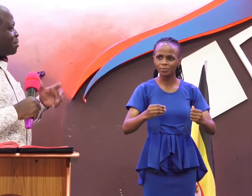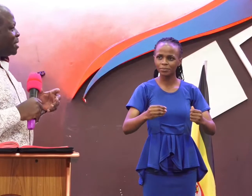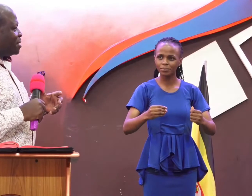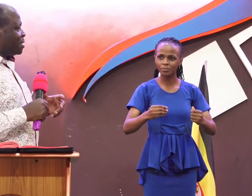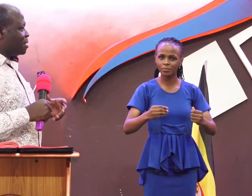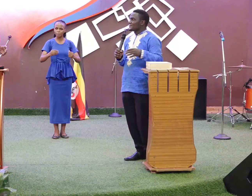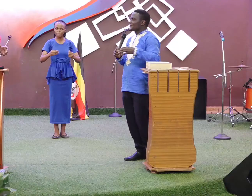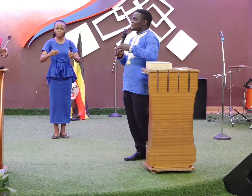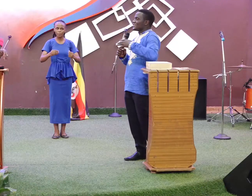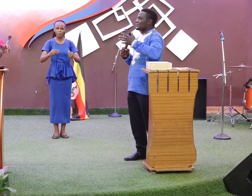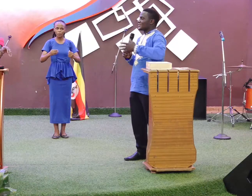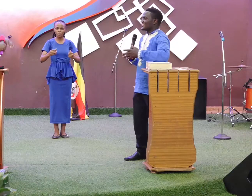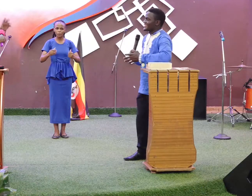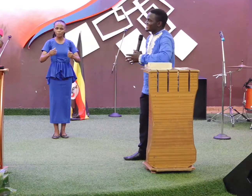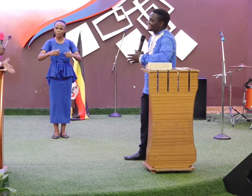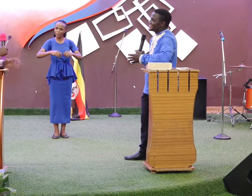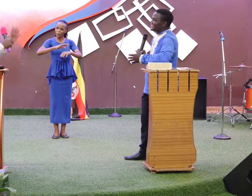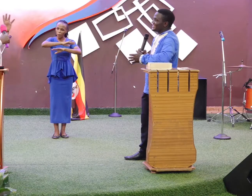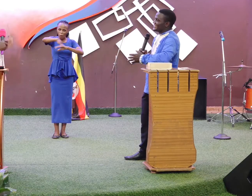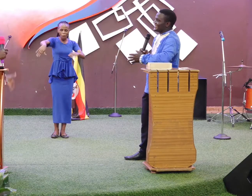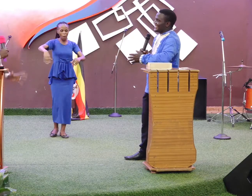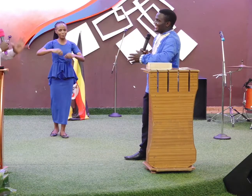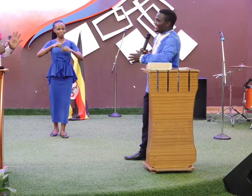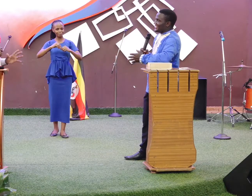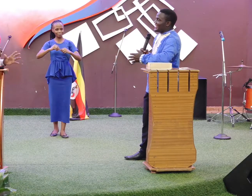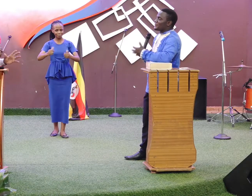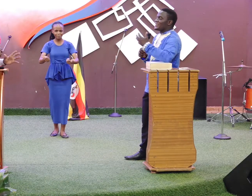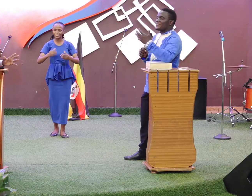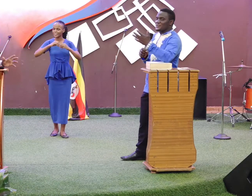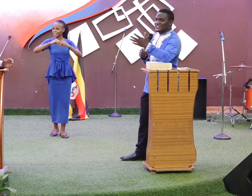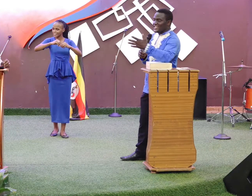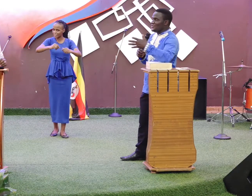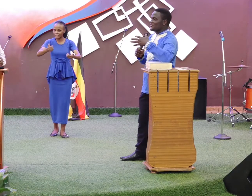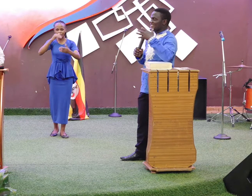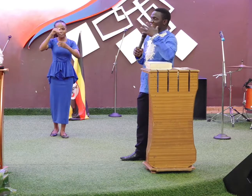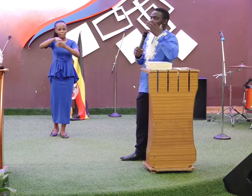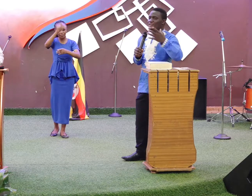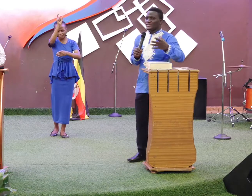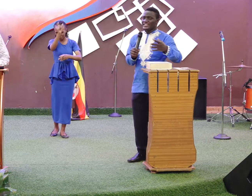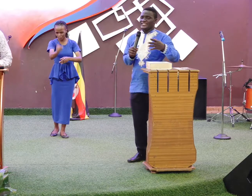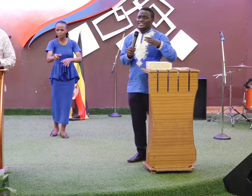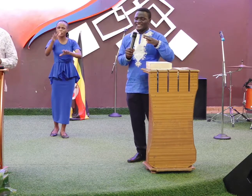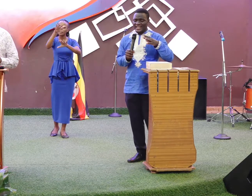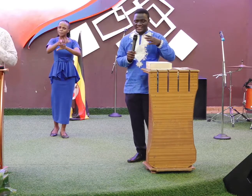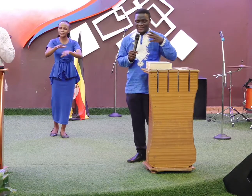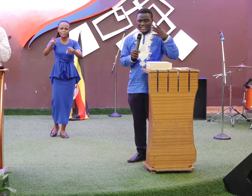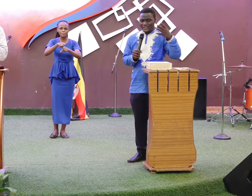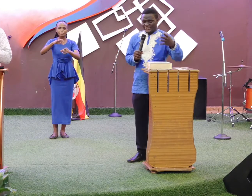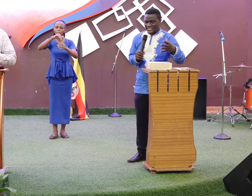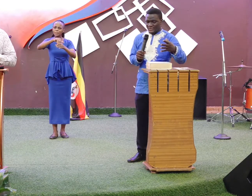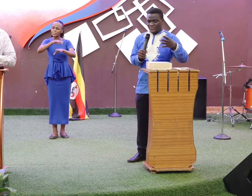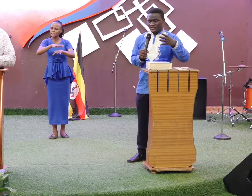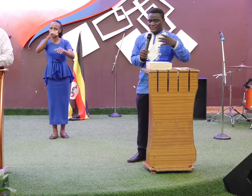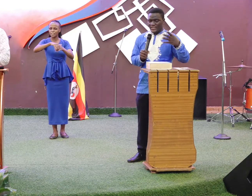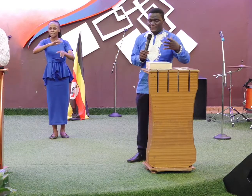what is meriting? Okusaanuuka. Kyonna nga kimusaanuukirako. Like whatever you say, you just dilute it. It's like as if you're